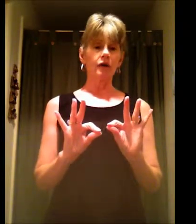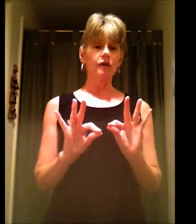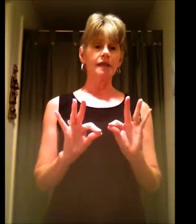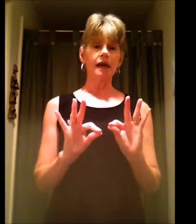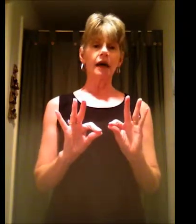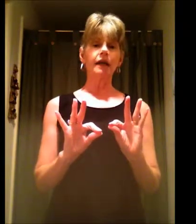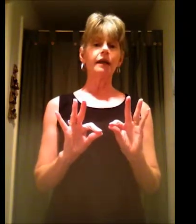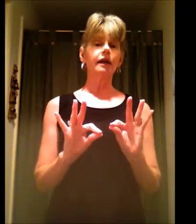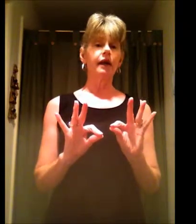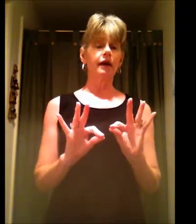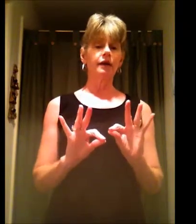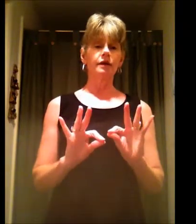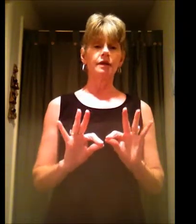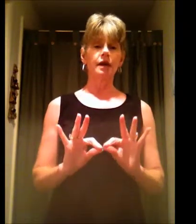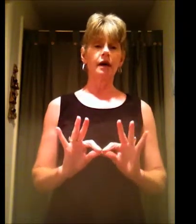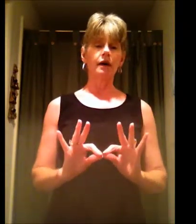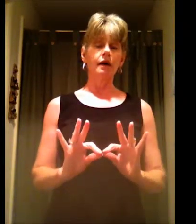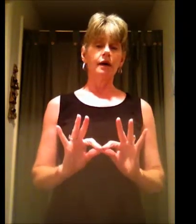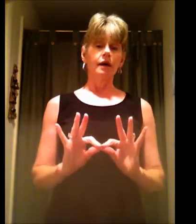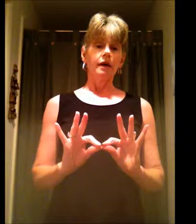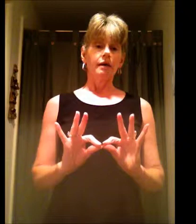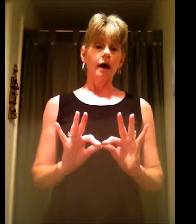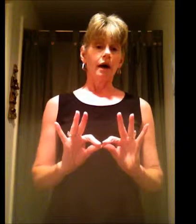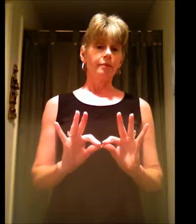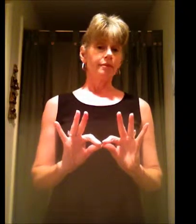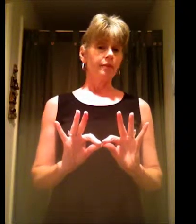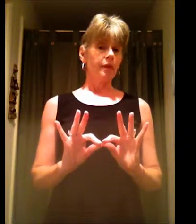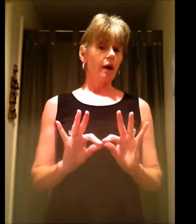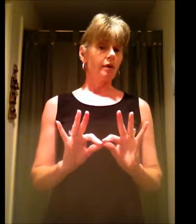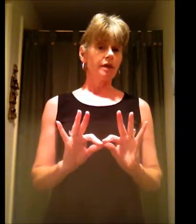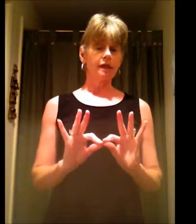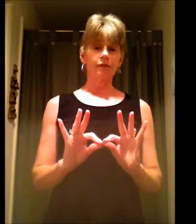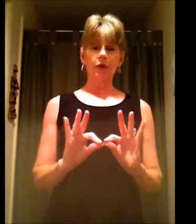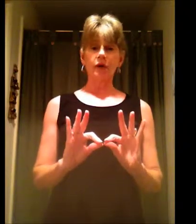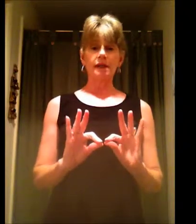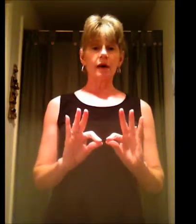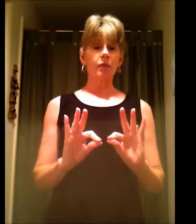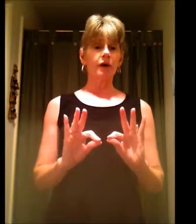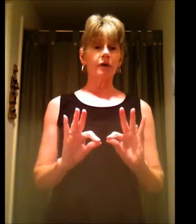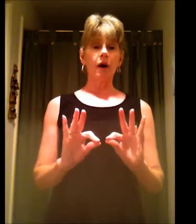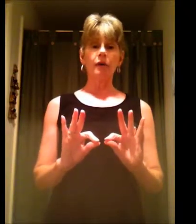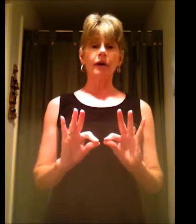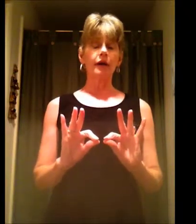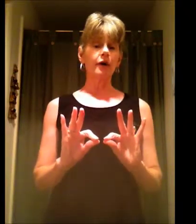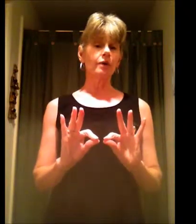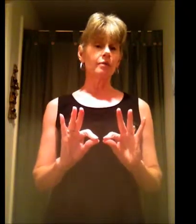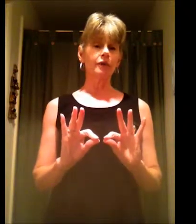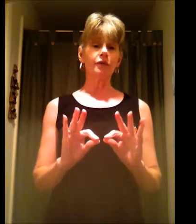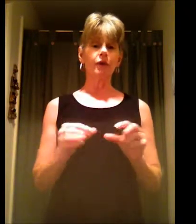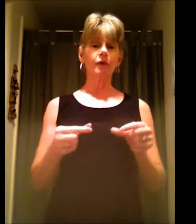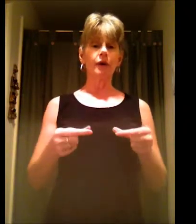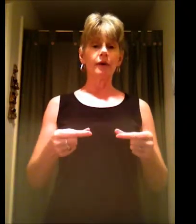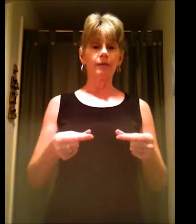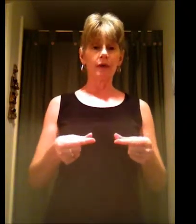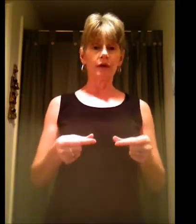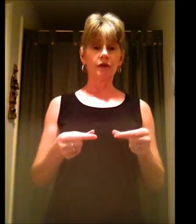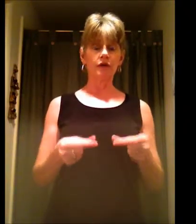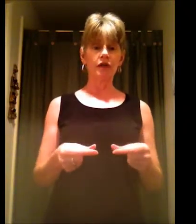who's signing, and I would just focus on what you already know and move forward. There's